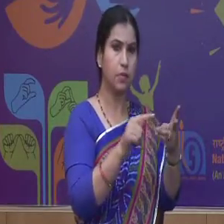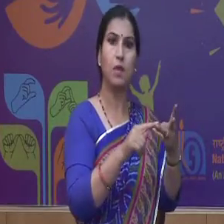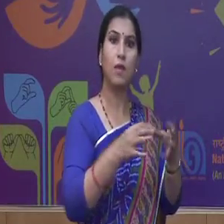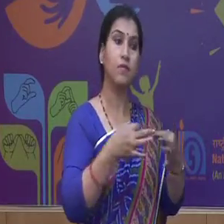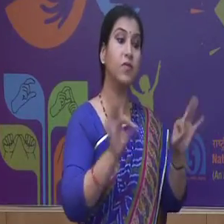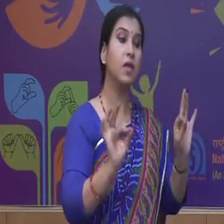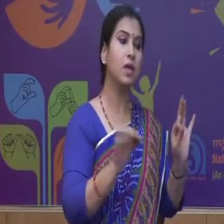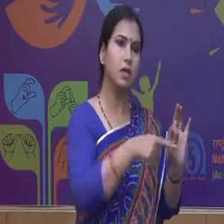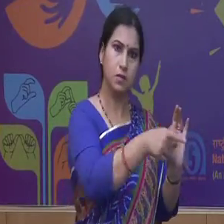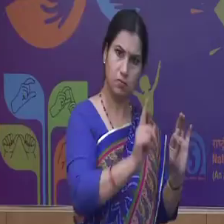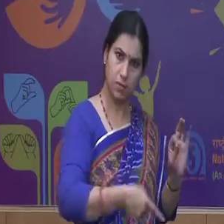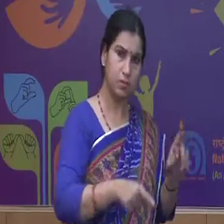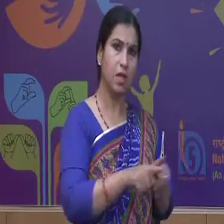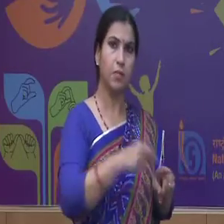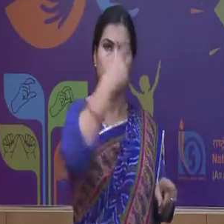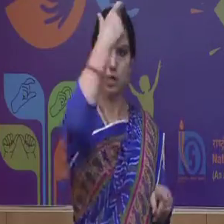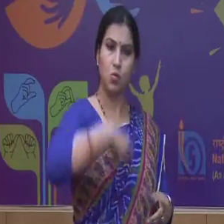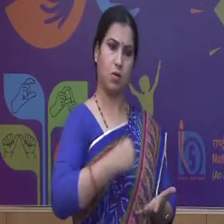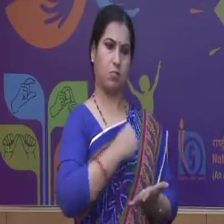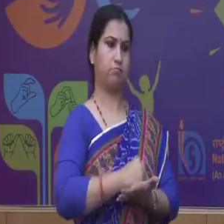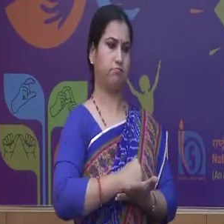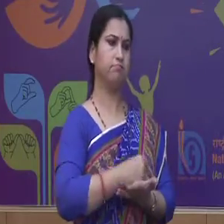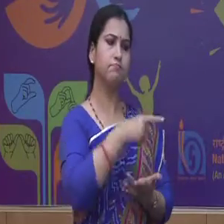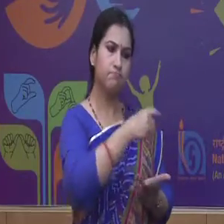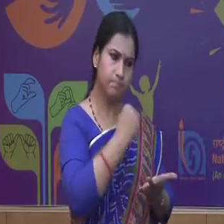freedom, and human rights.